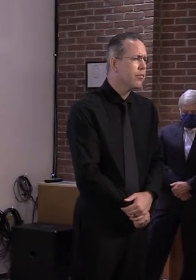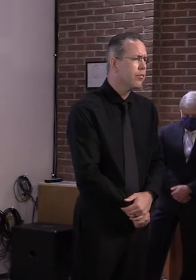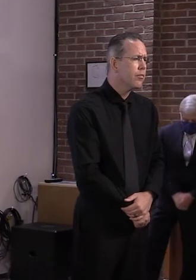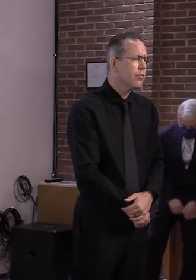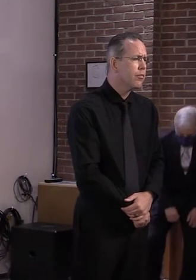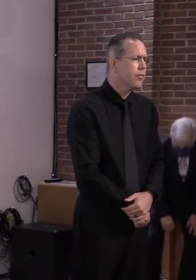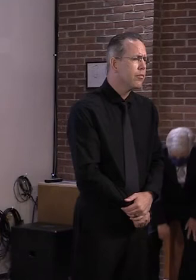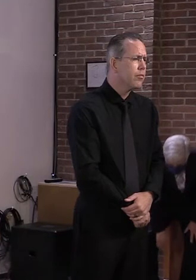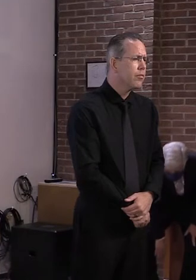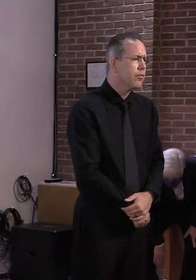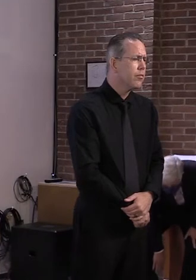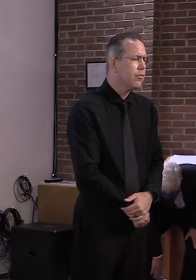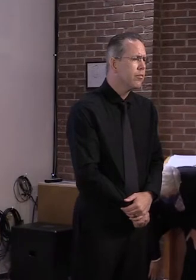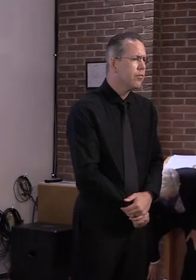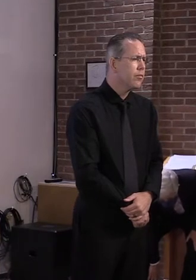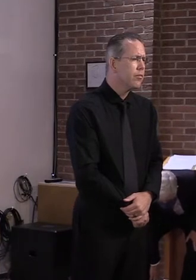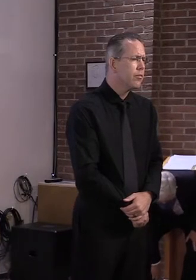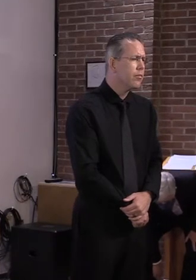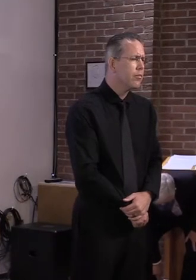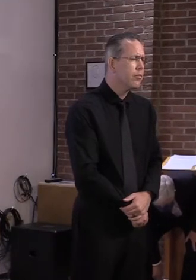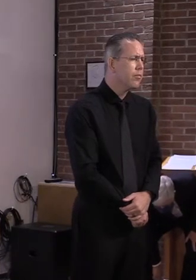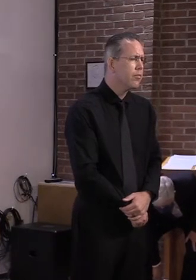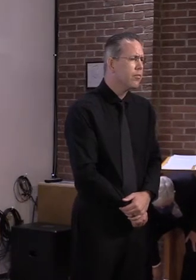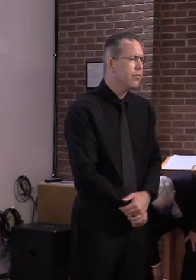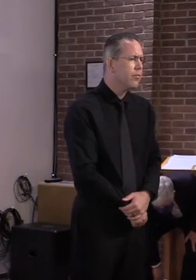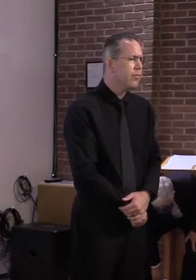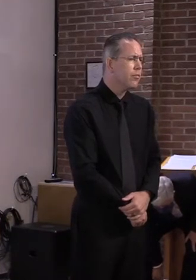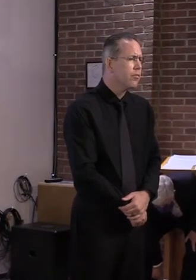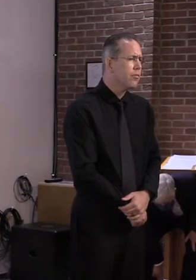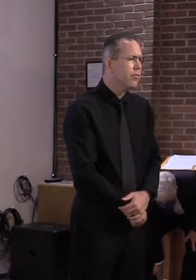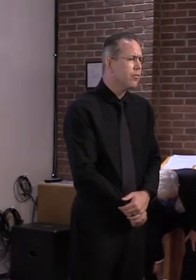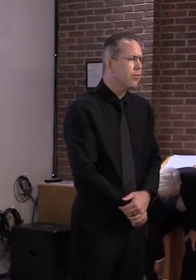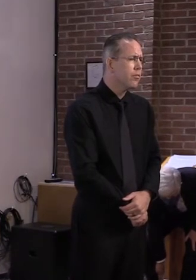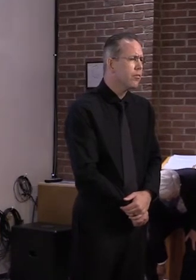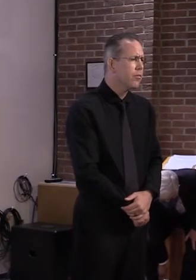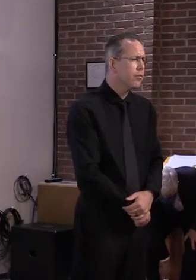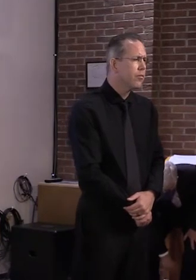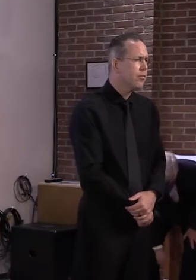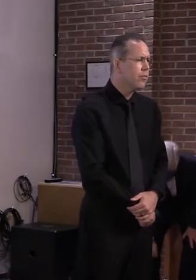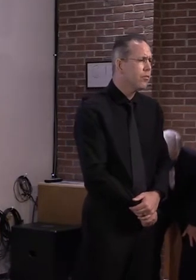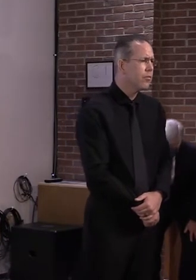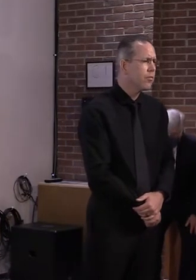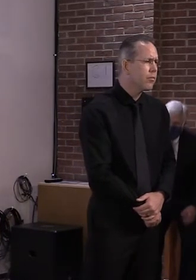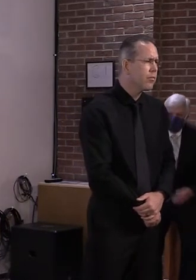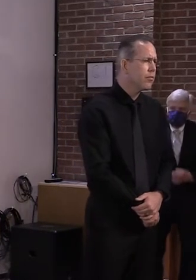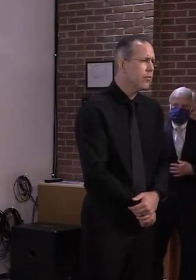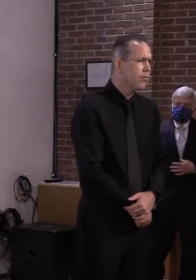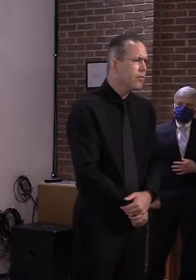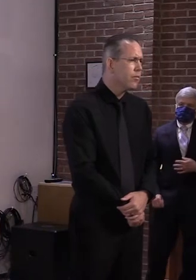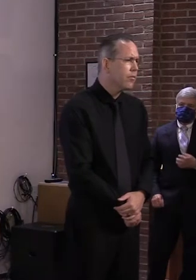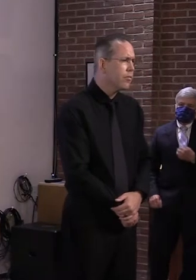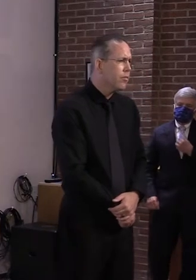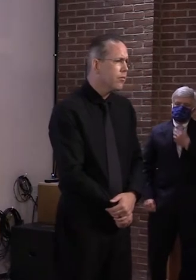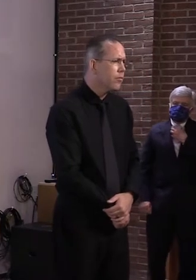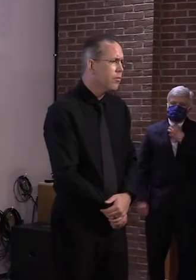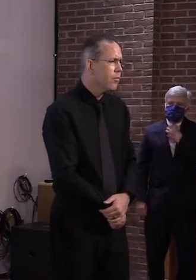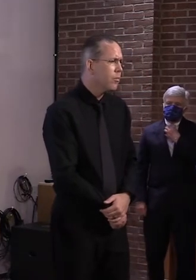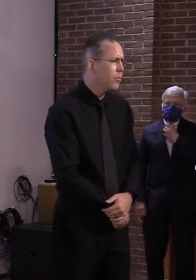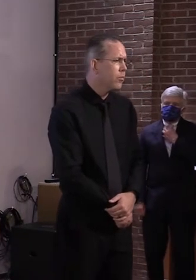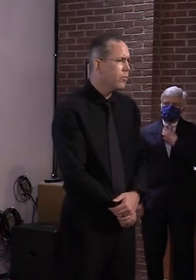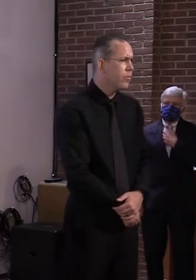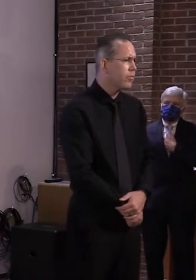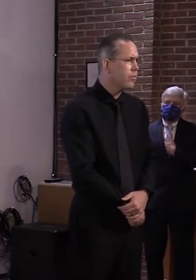next year in the red by a projected $104 million, I believe. Are you amenable to